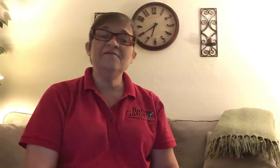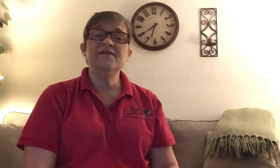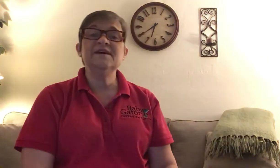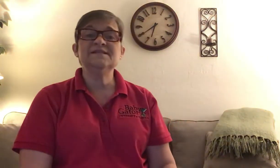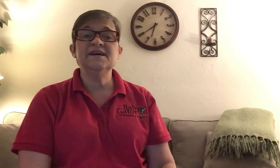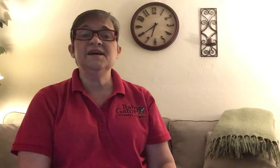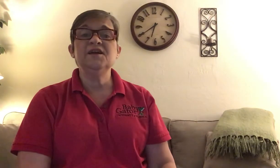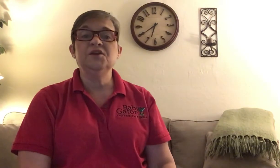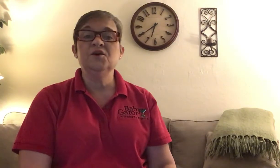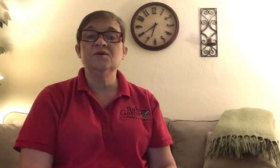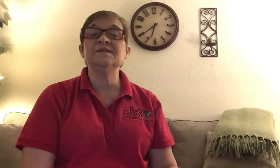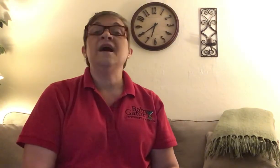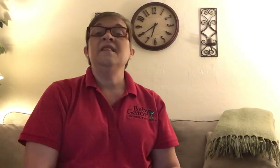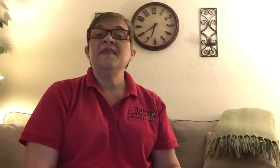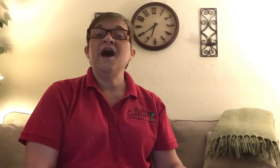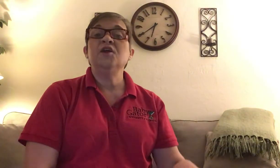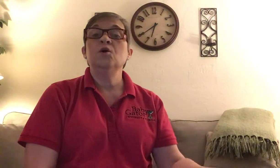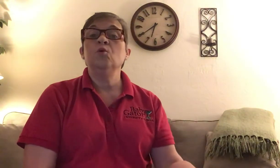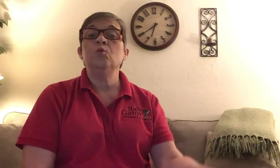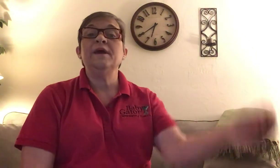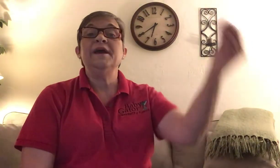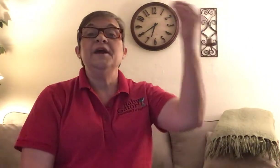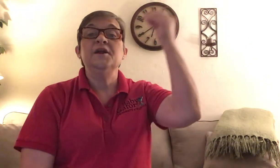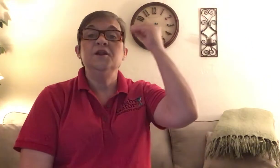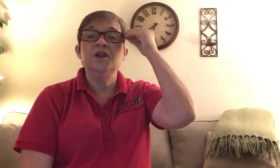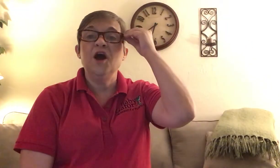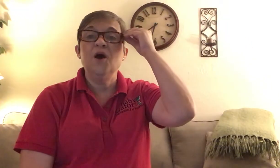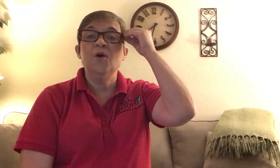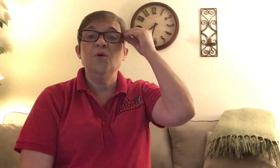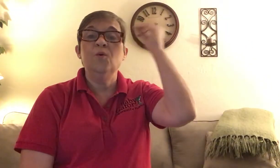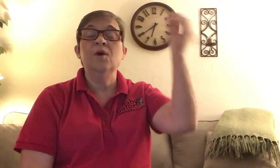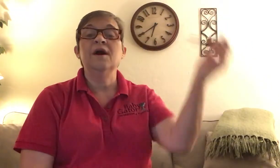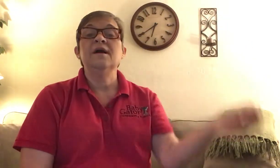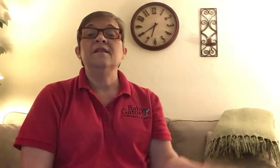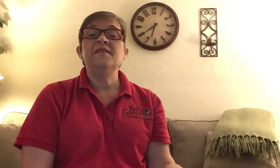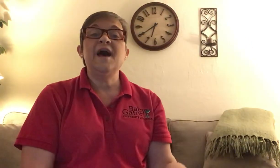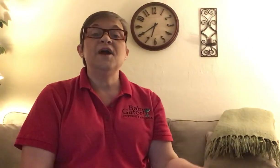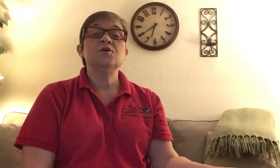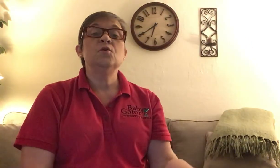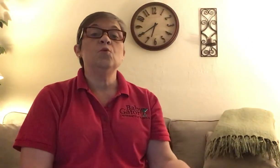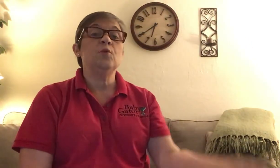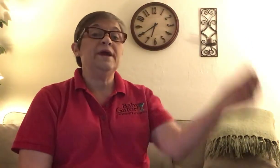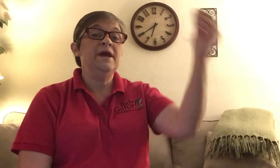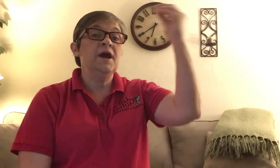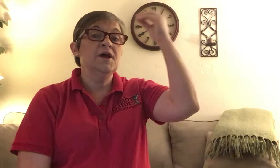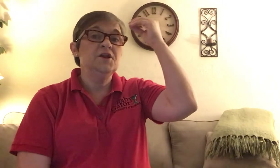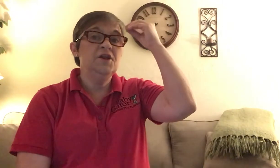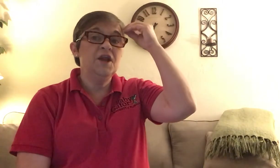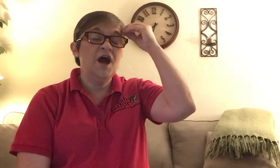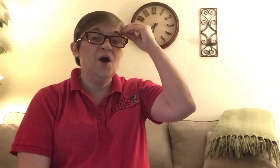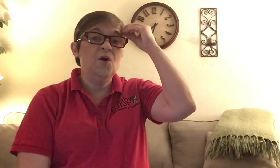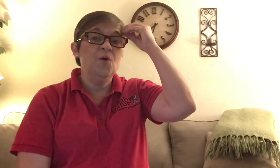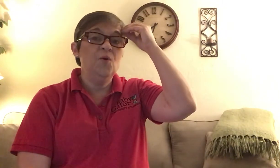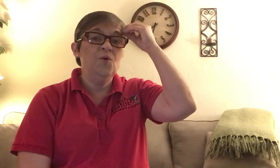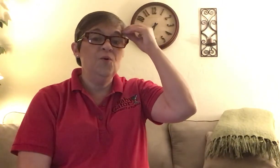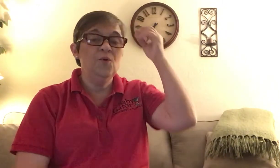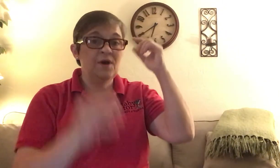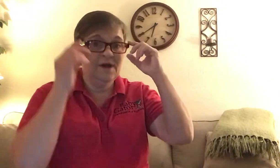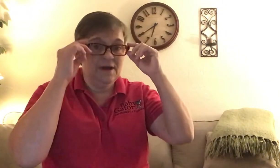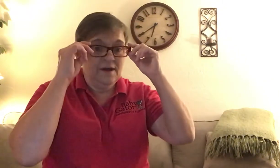traffic signals that we know. That we know.